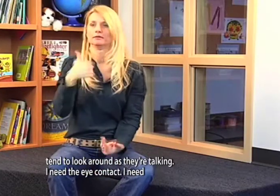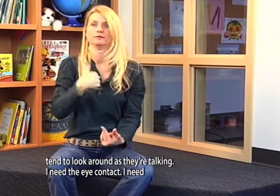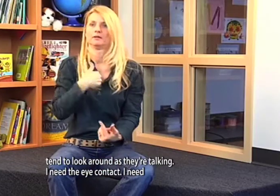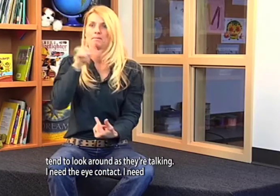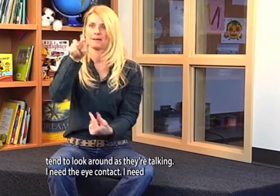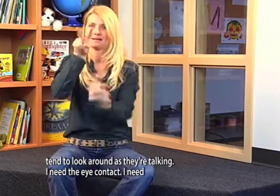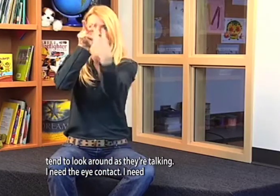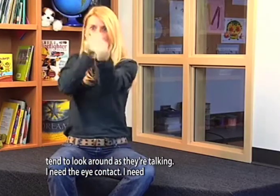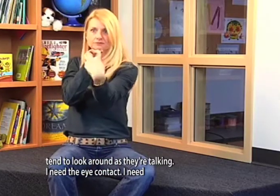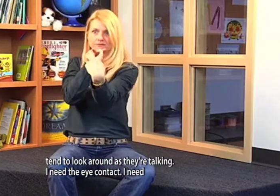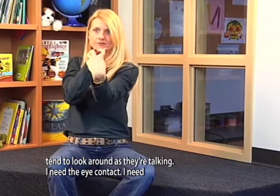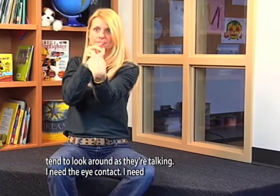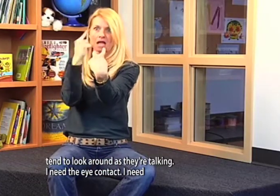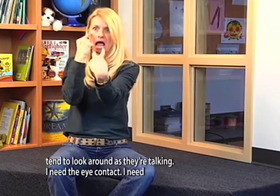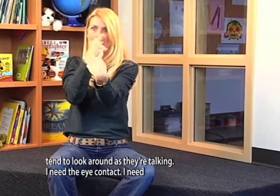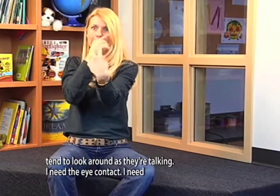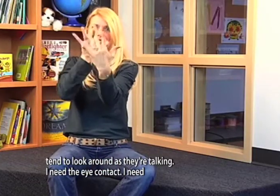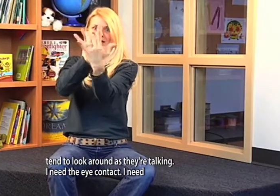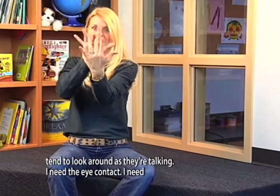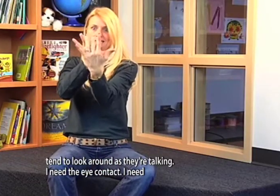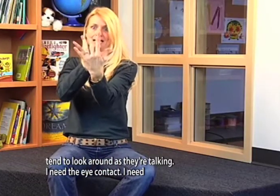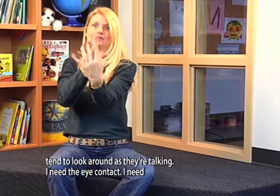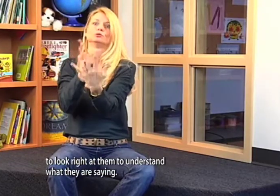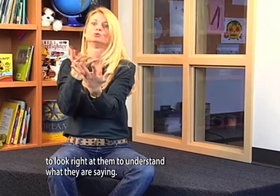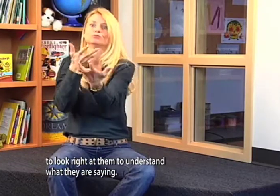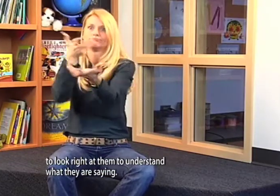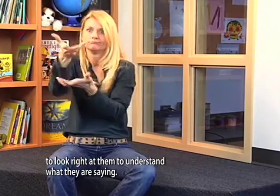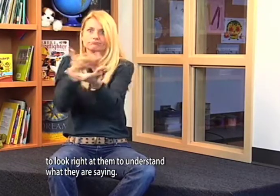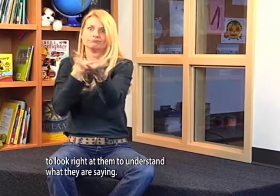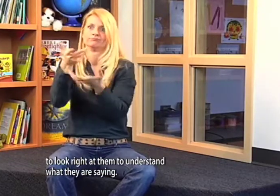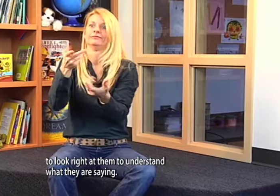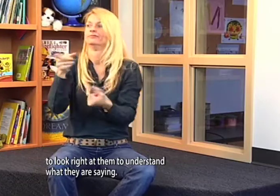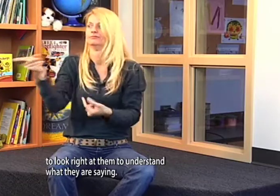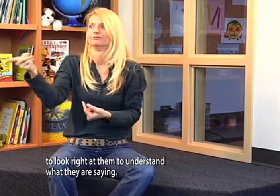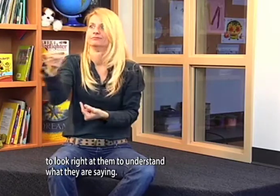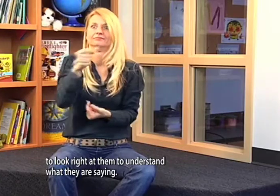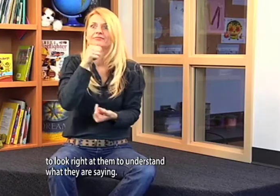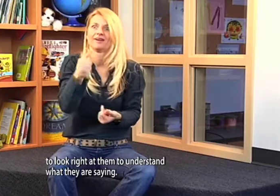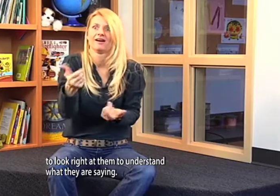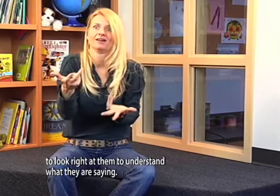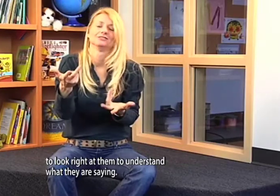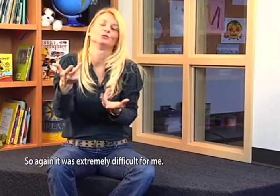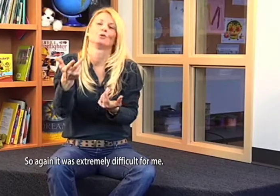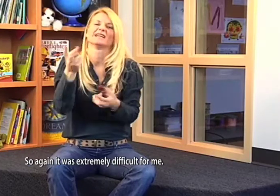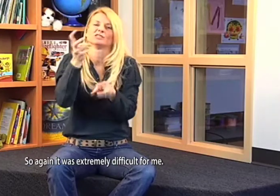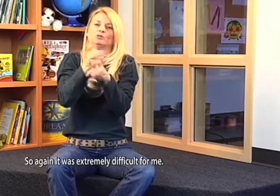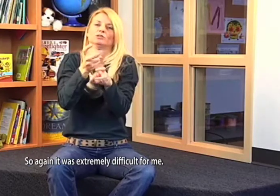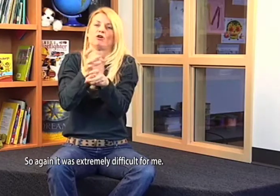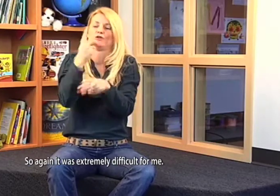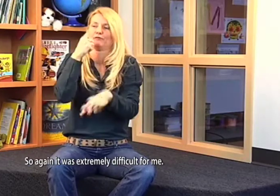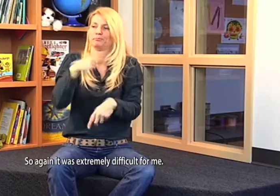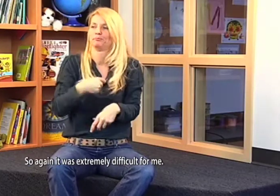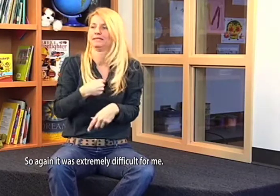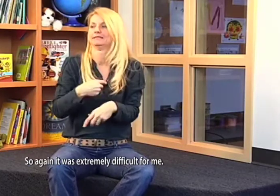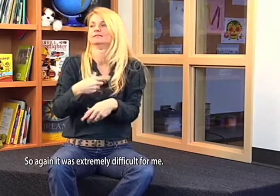talking. I need that eye contact. I need to look right at them to understand what they're saying. So again, it was extremely difficult for me.